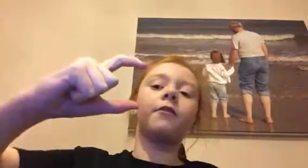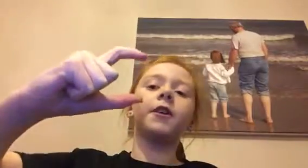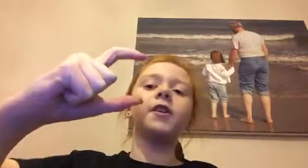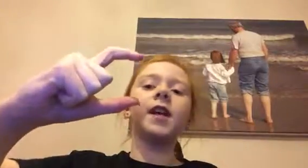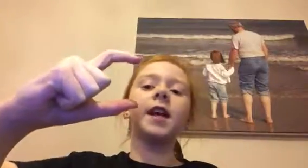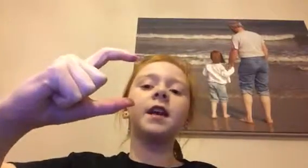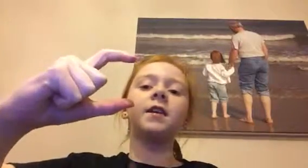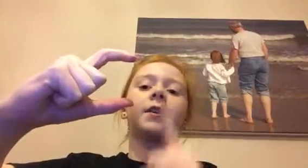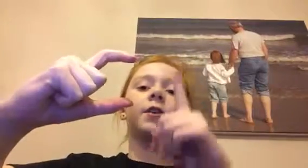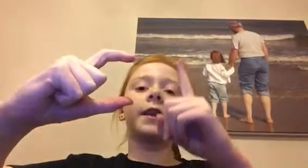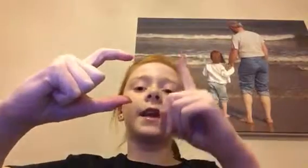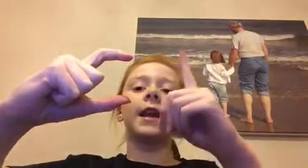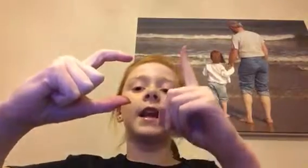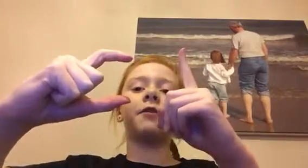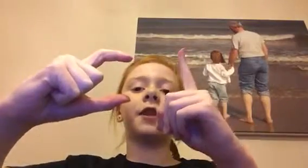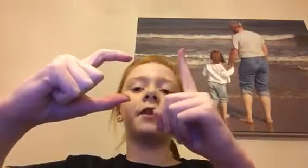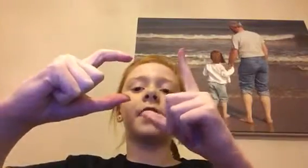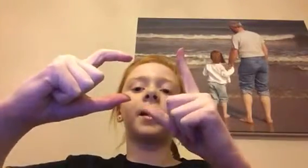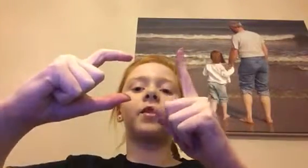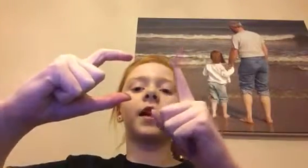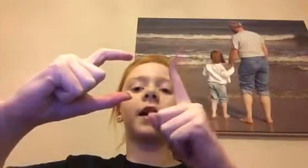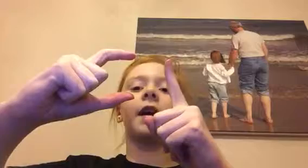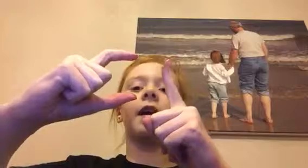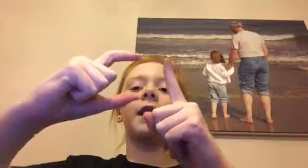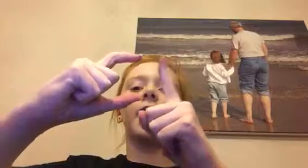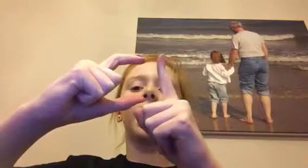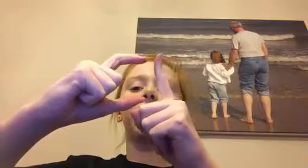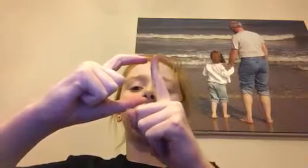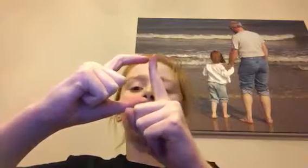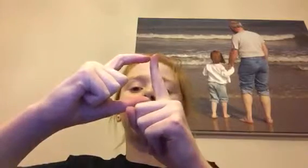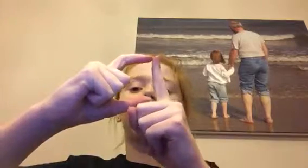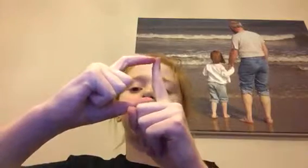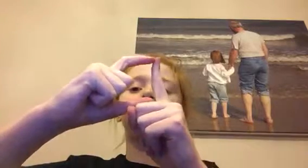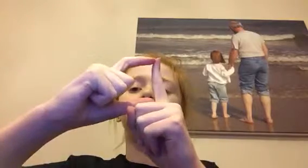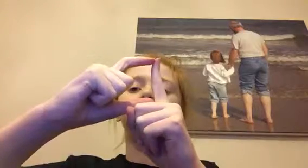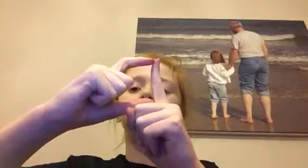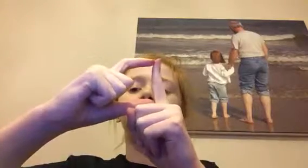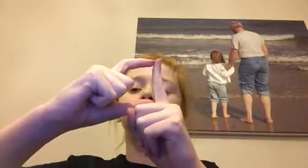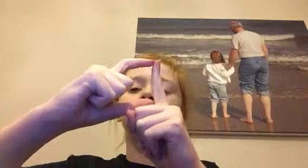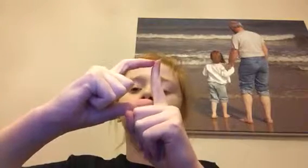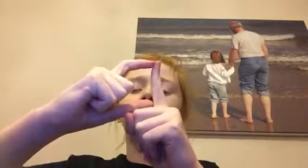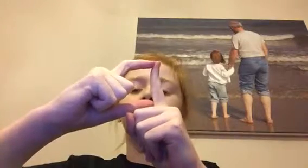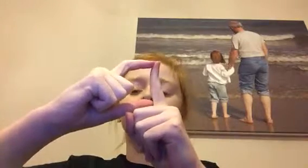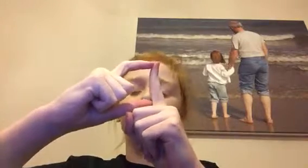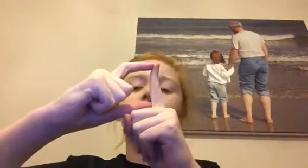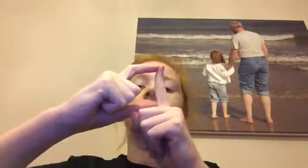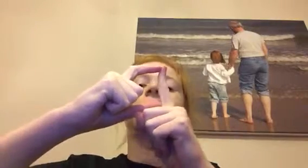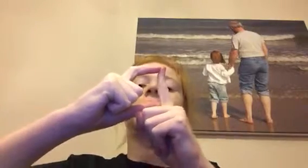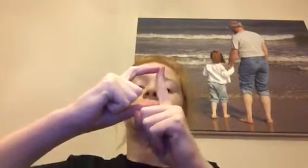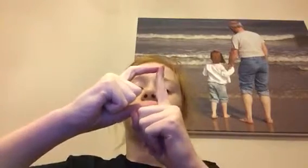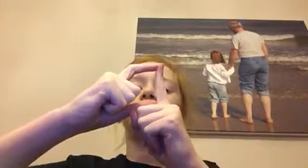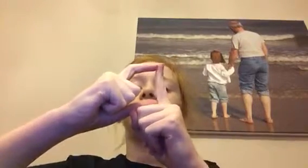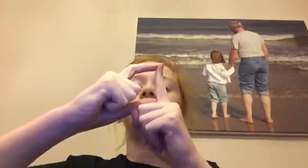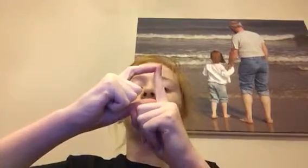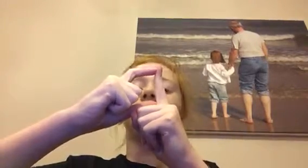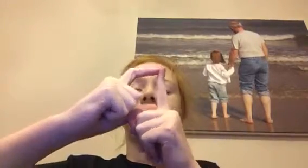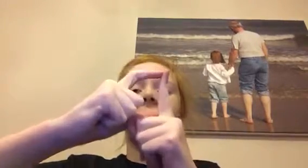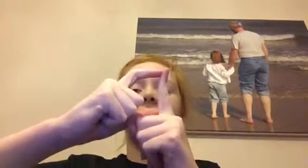for d you're going to get your left index finger and point that to to the c so this is d